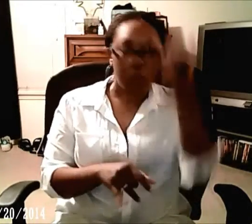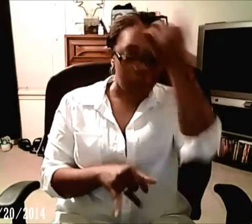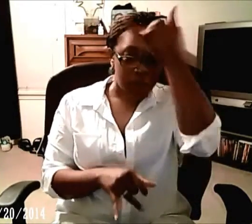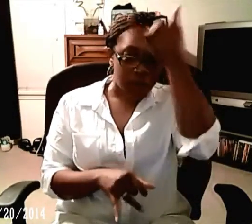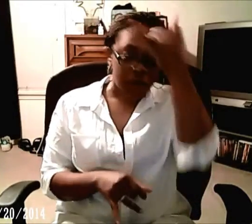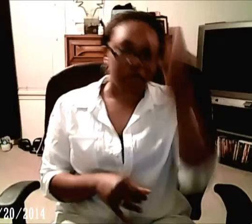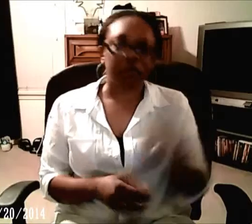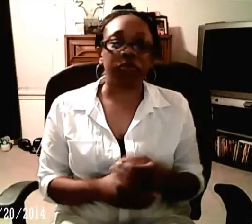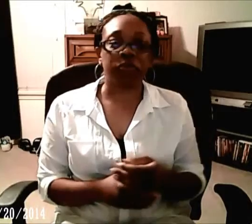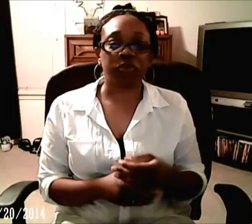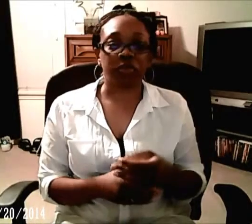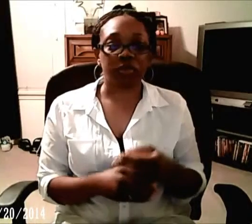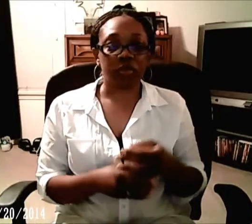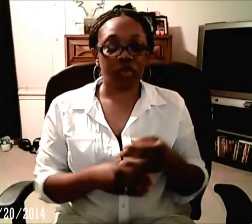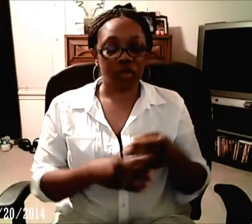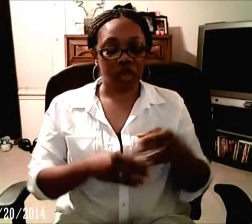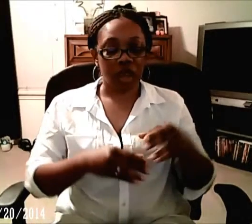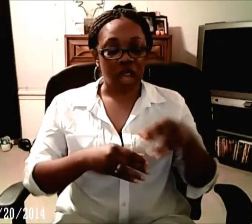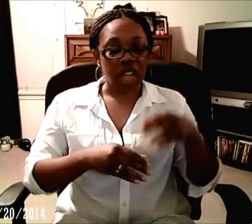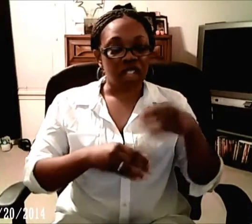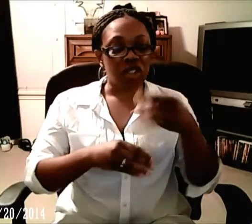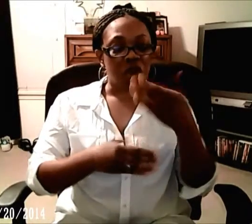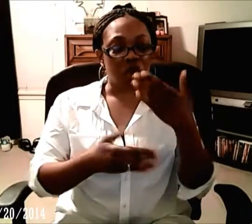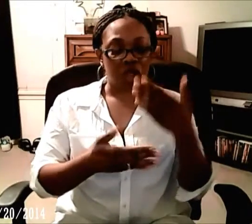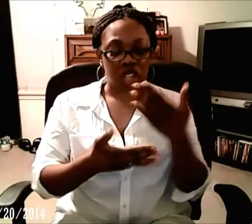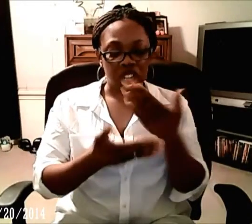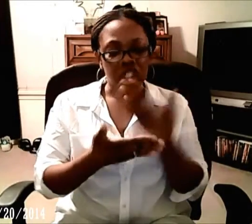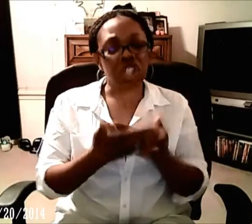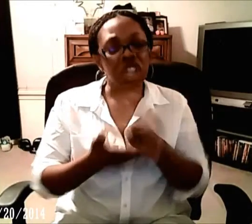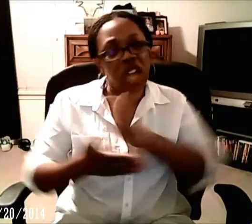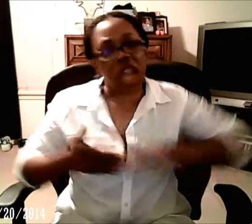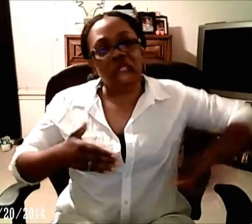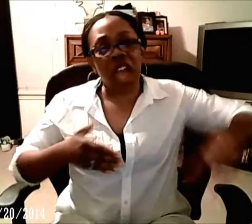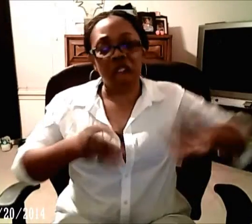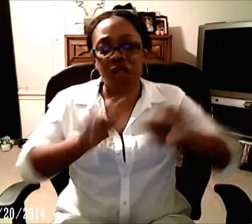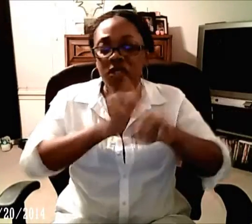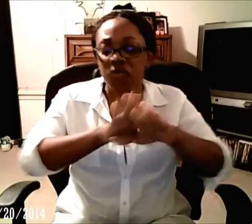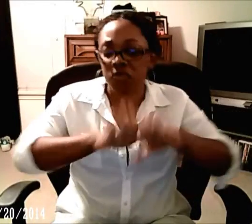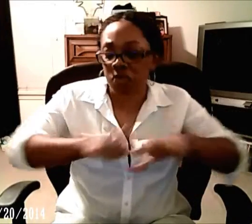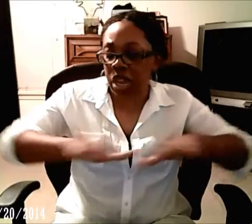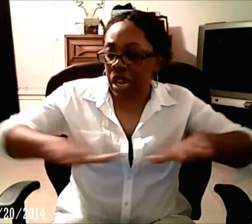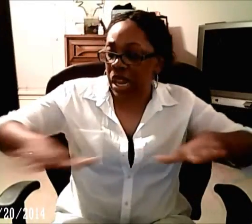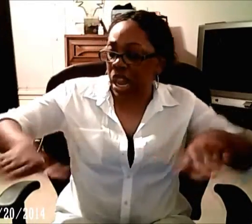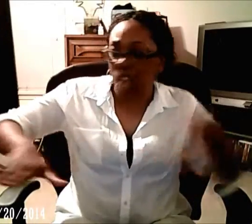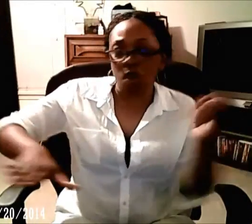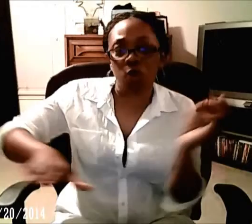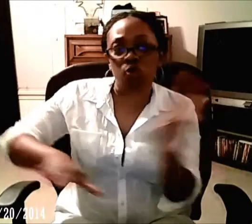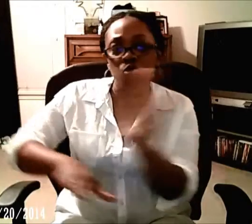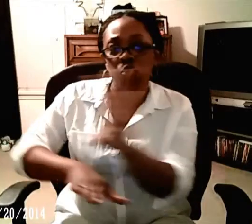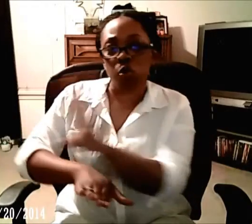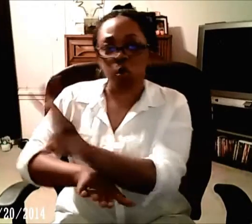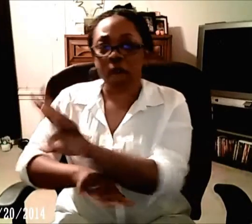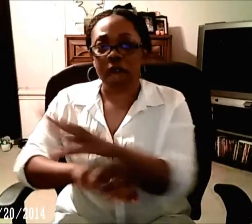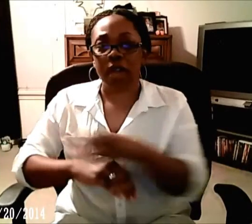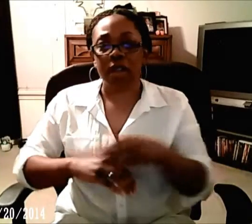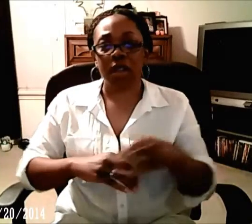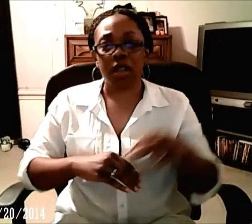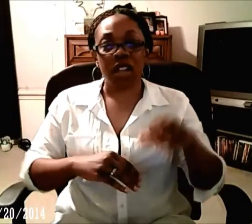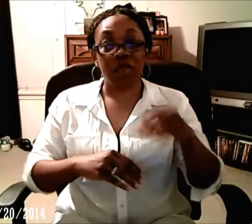that's where the land increases westwards, but in the Great Plains, it's pretty